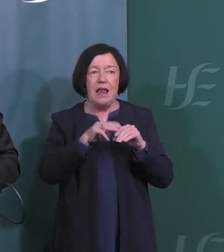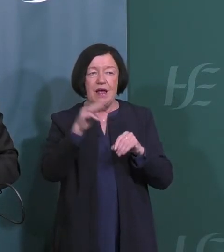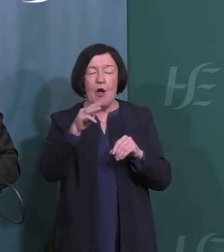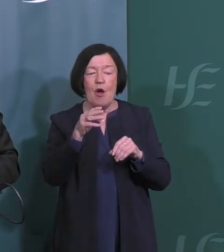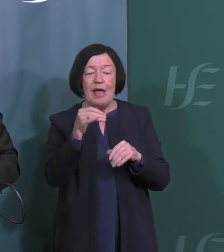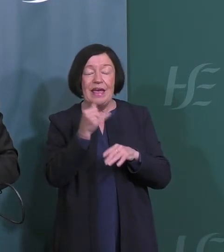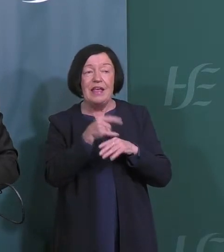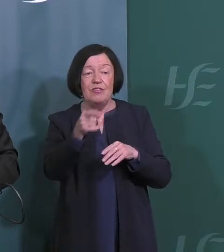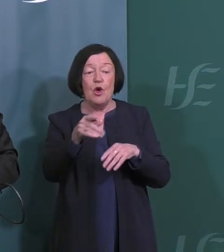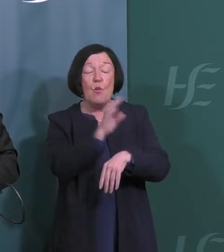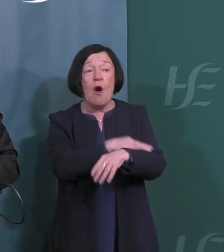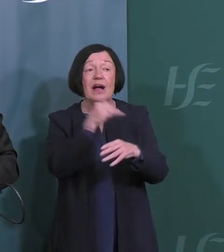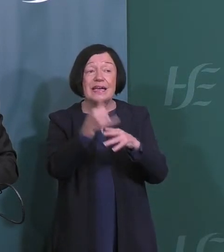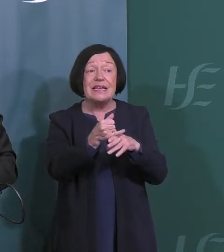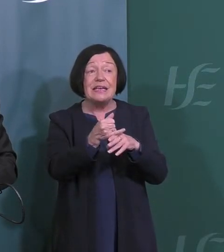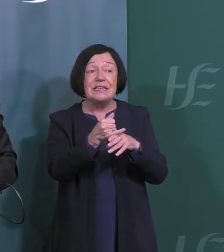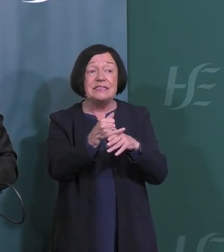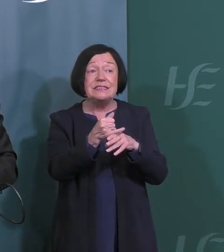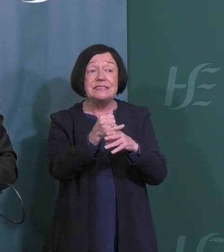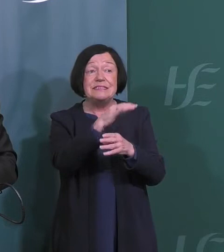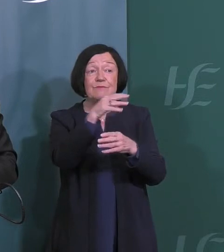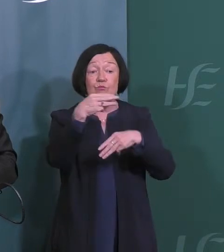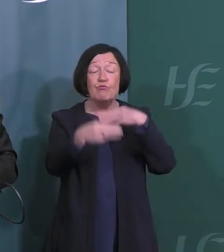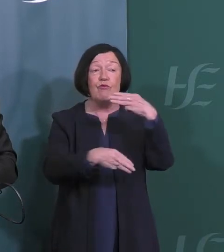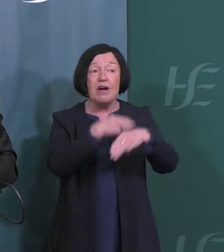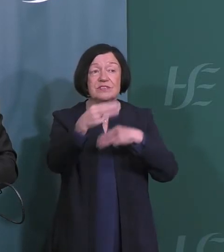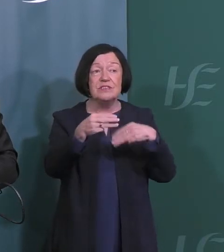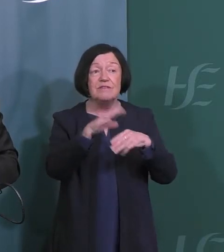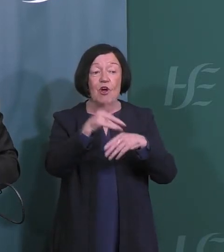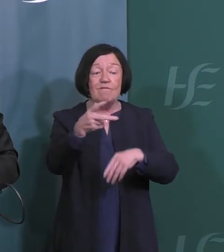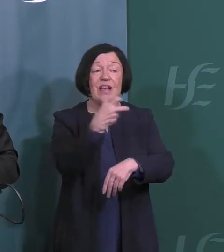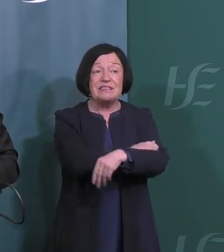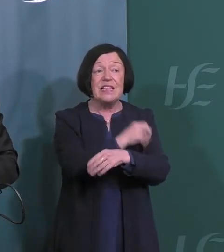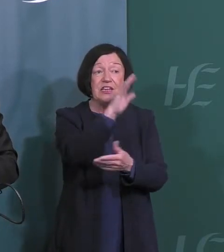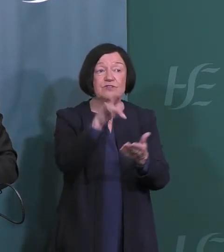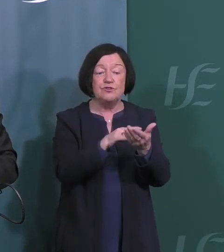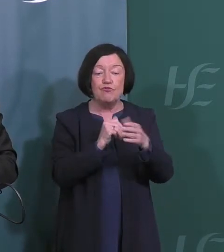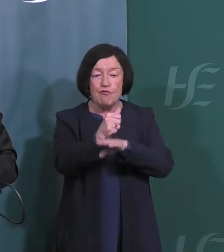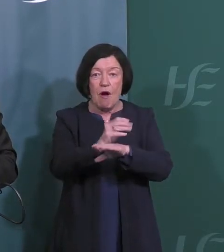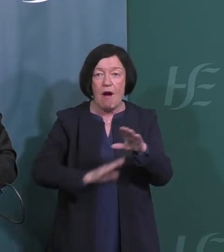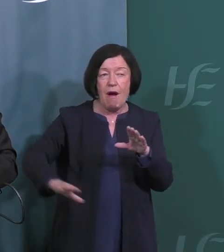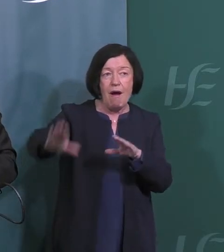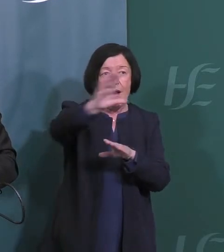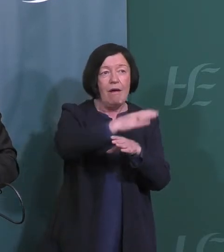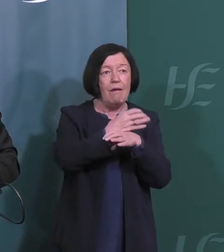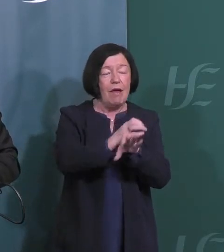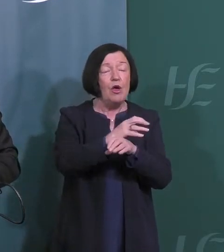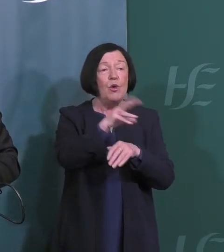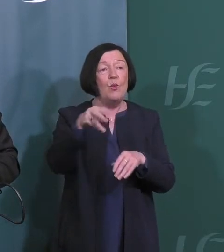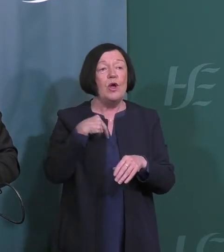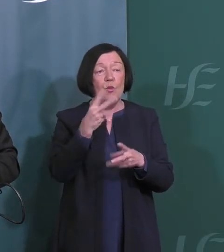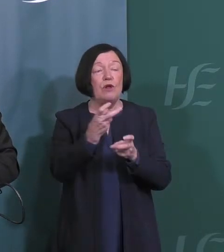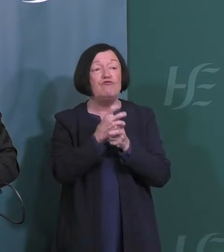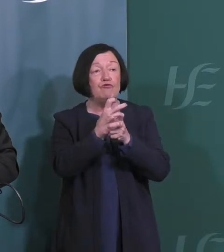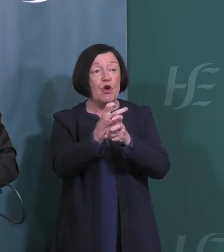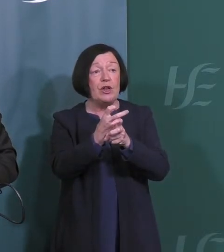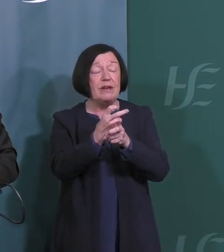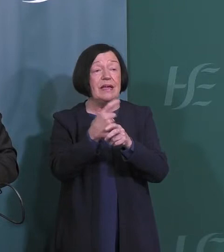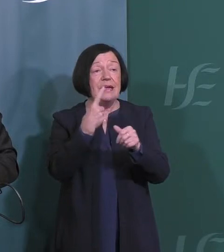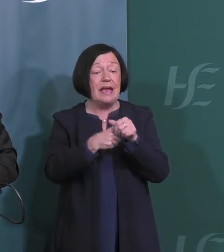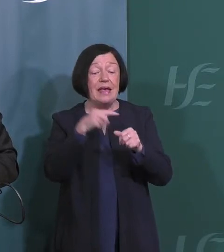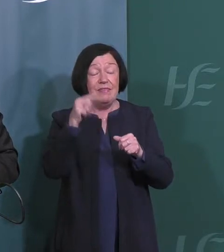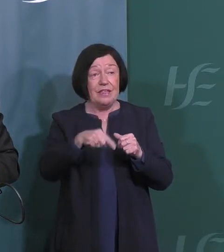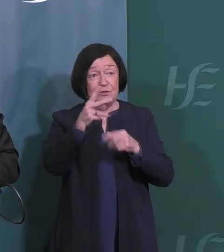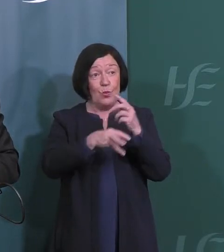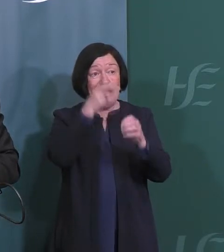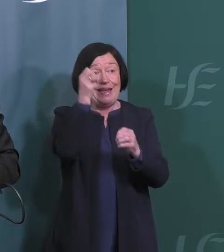potential in the walk-in facility process for vaccination centres across the country. Therefore, we will be running these again this